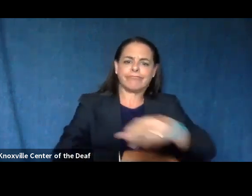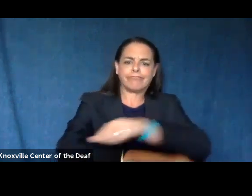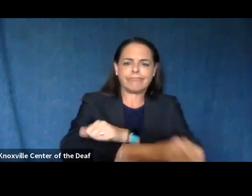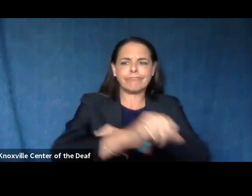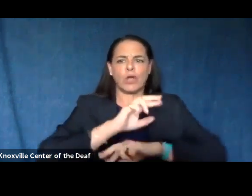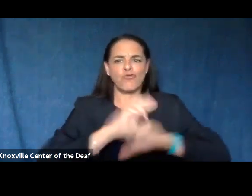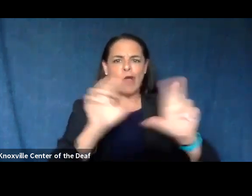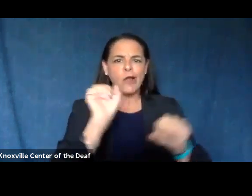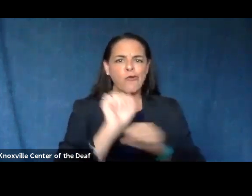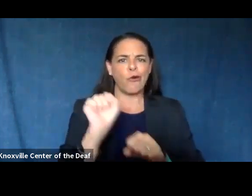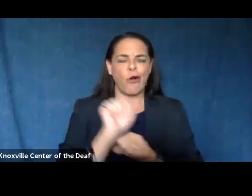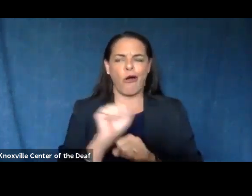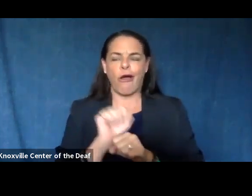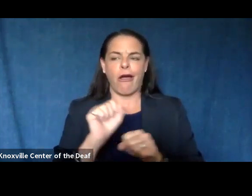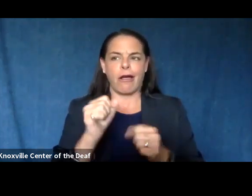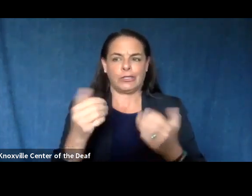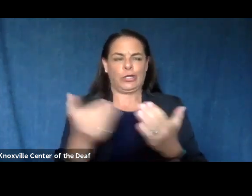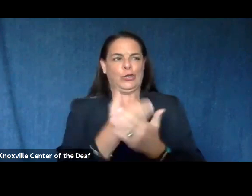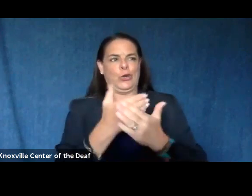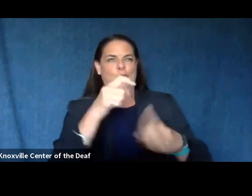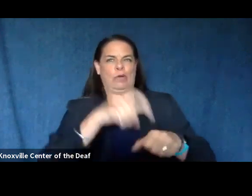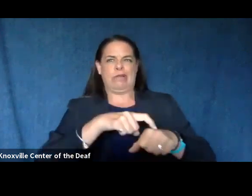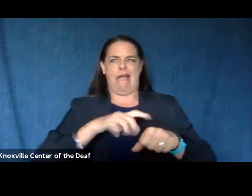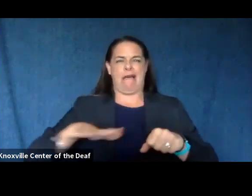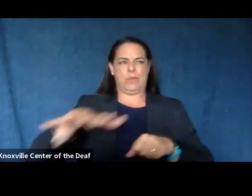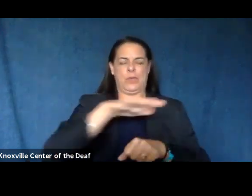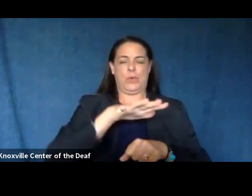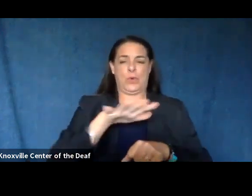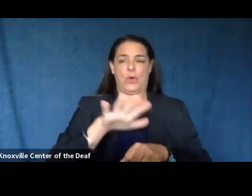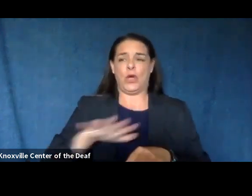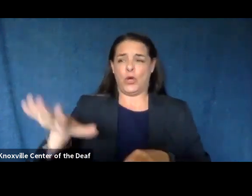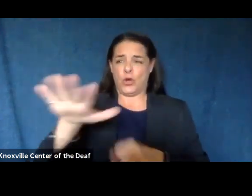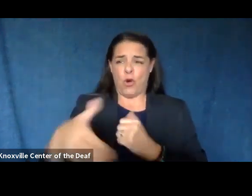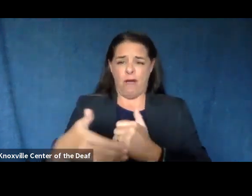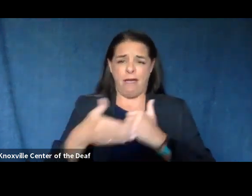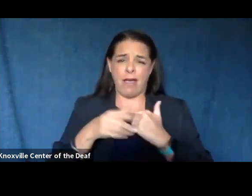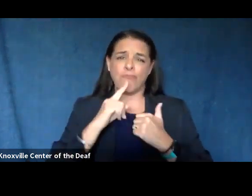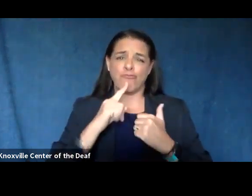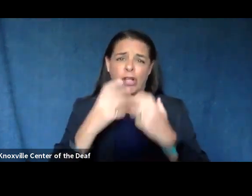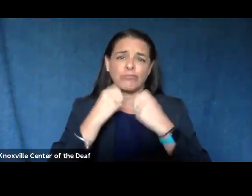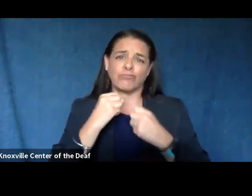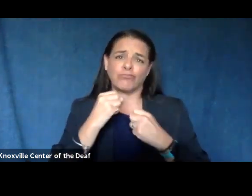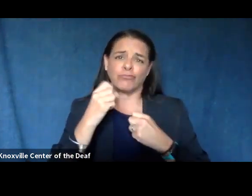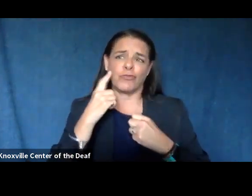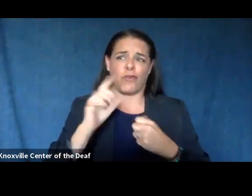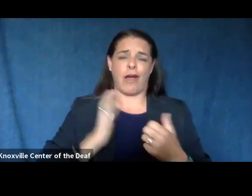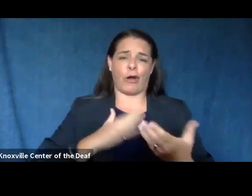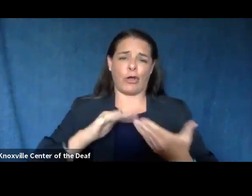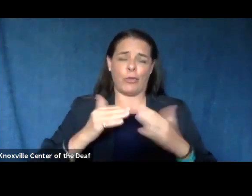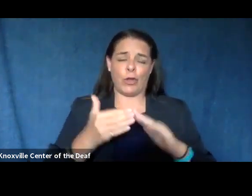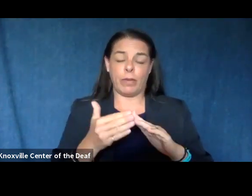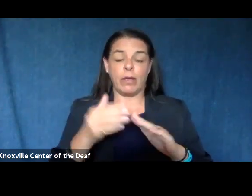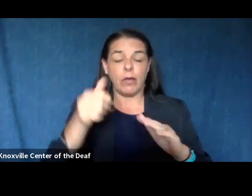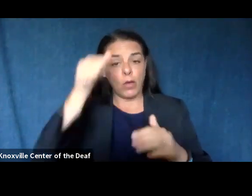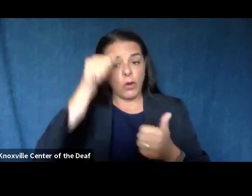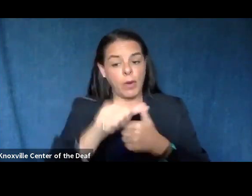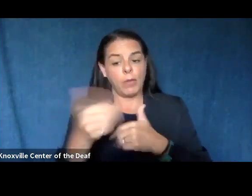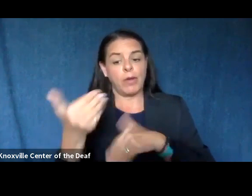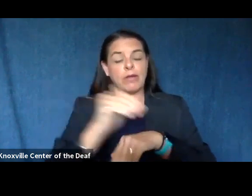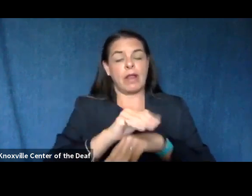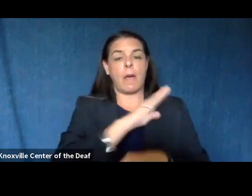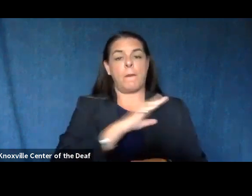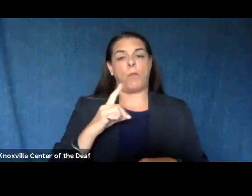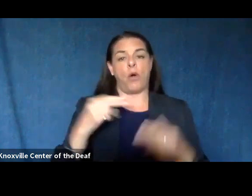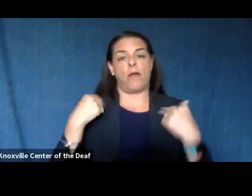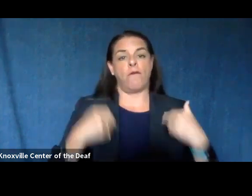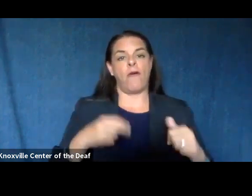so valuable to us and the community. As a reminder, the Board of Health meets tonight via Zoom at 5 p.m. The